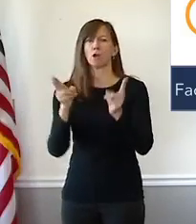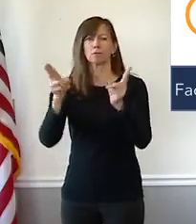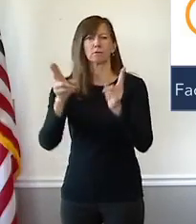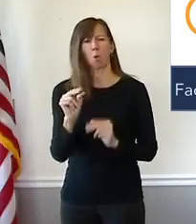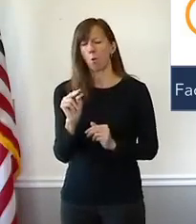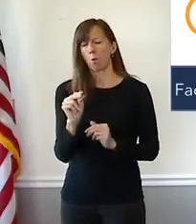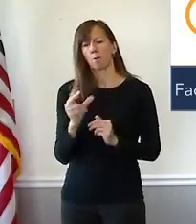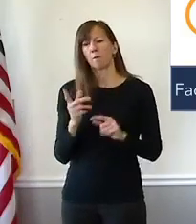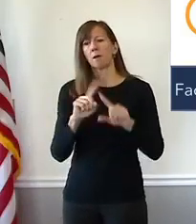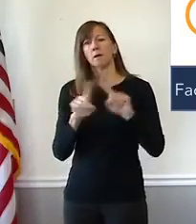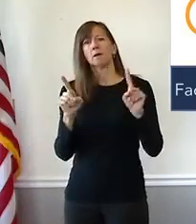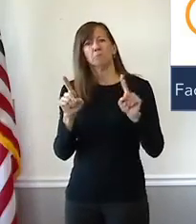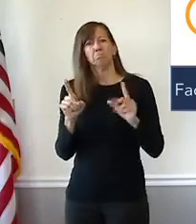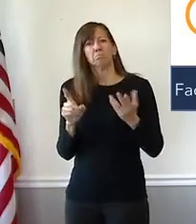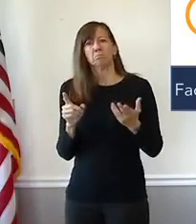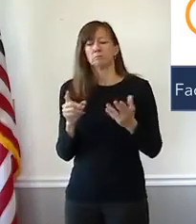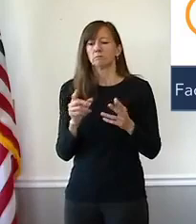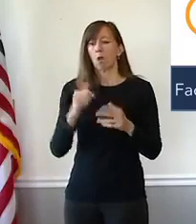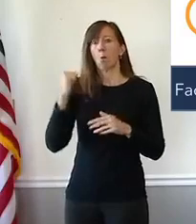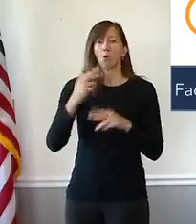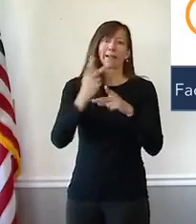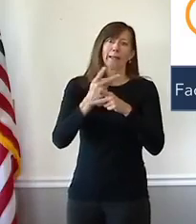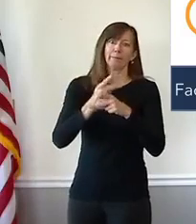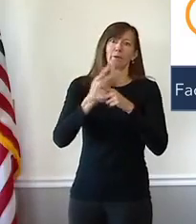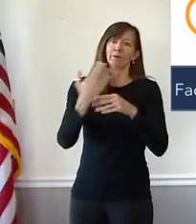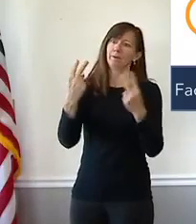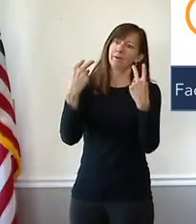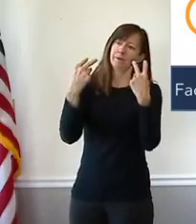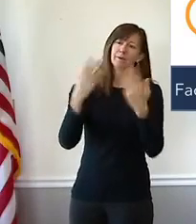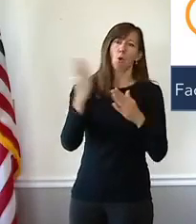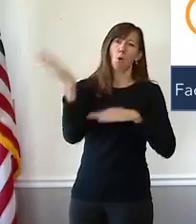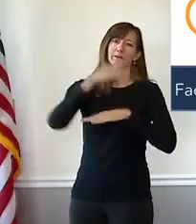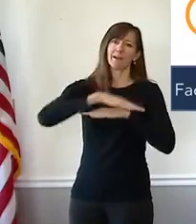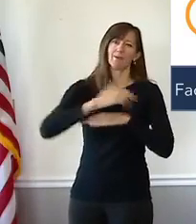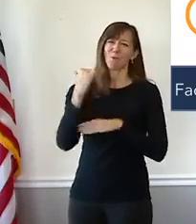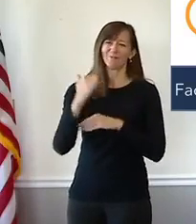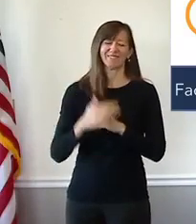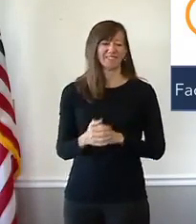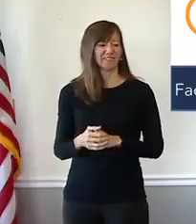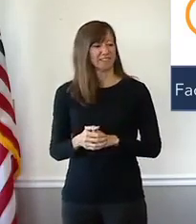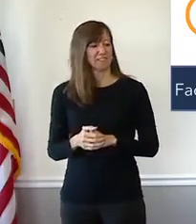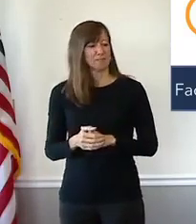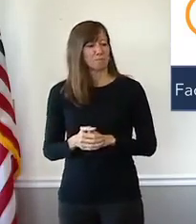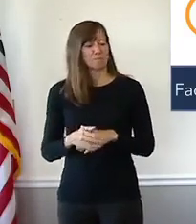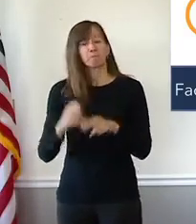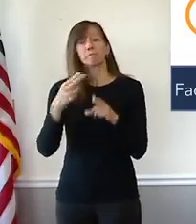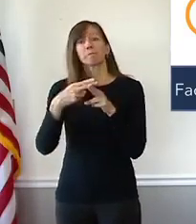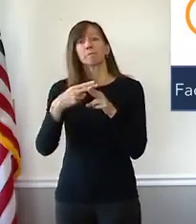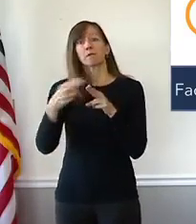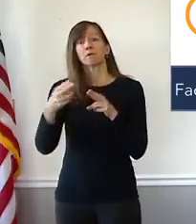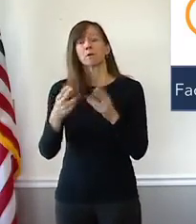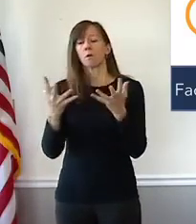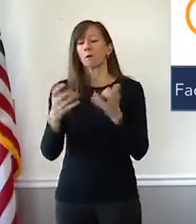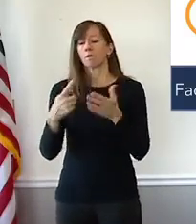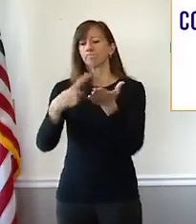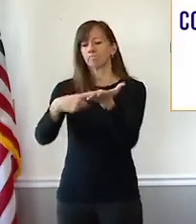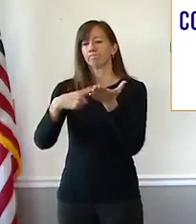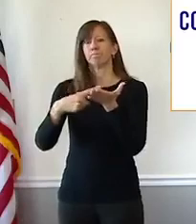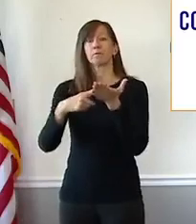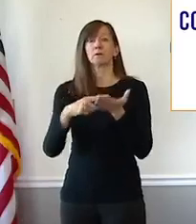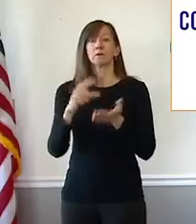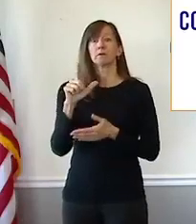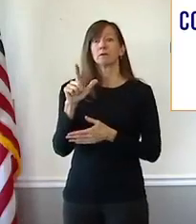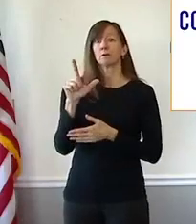we won't keep you all day today. I do want to talk very briefly about our 2021